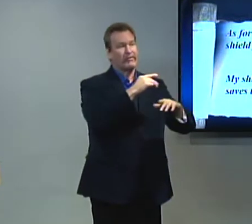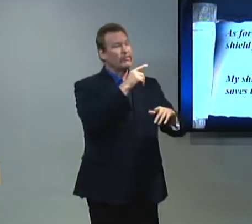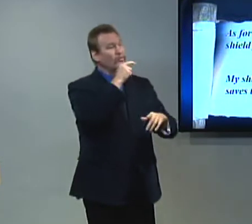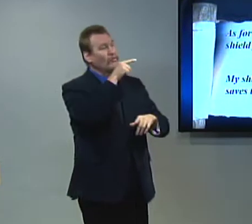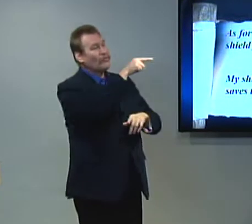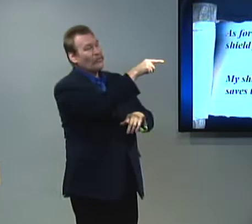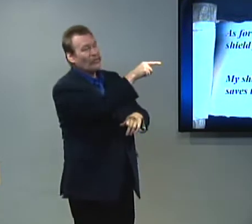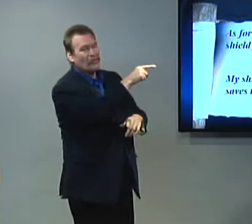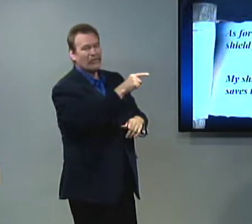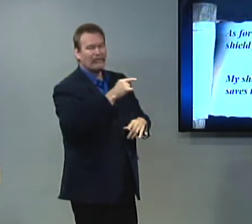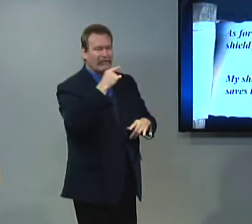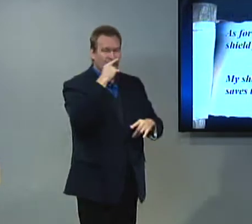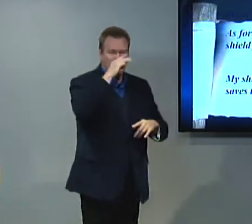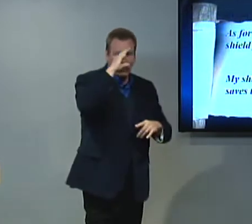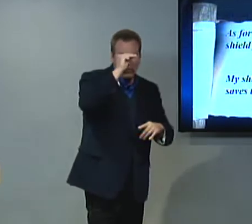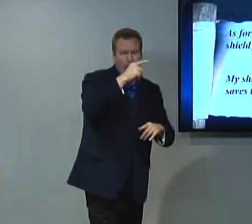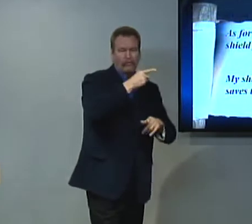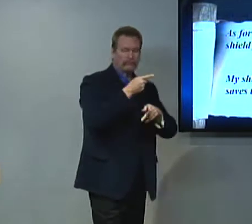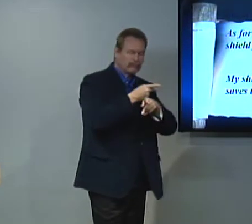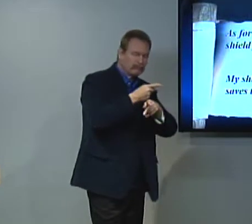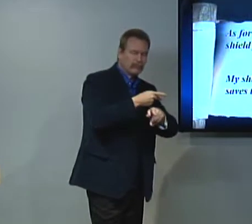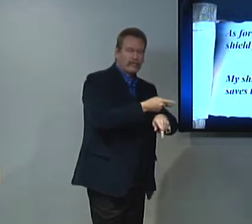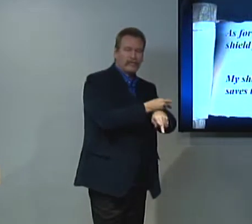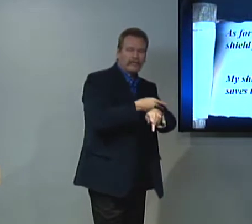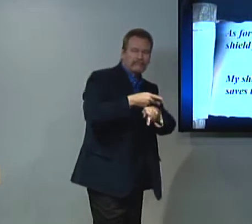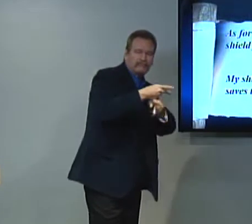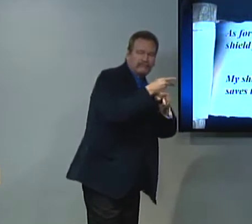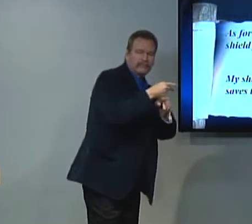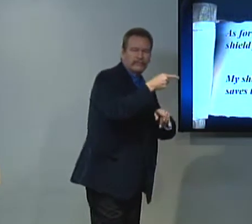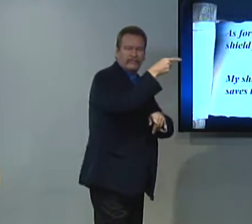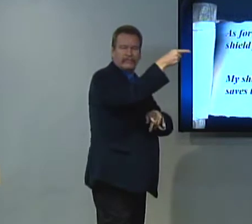the sheep and away in the fields. He's a little boy."